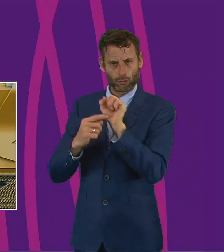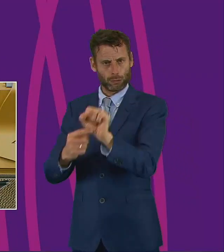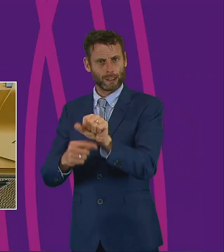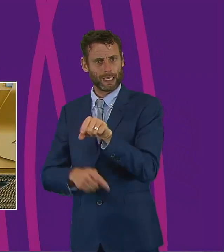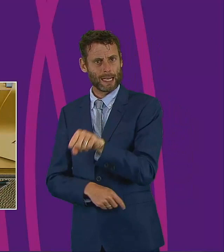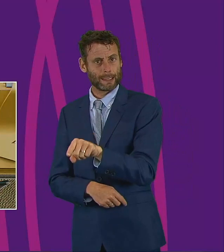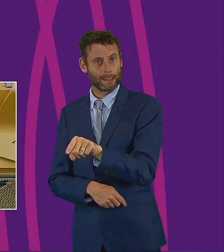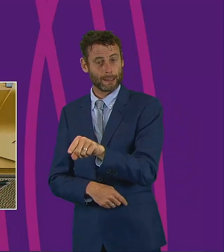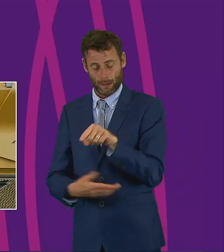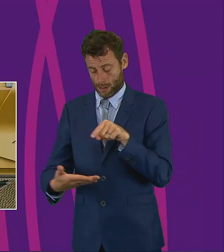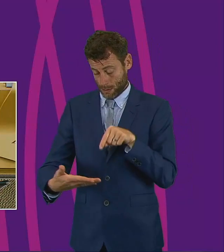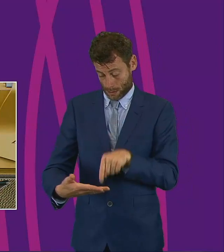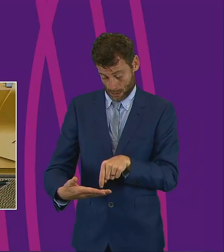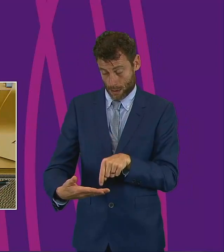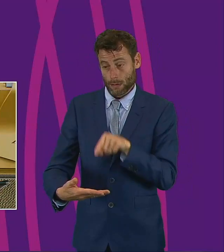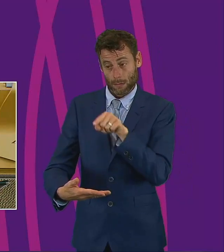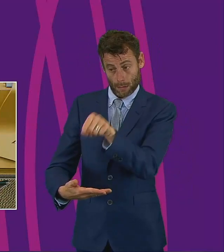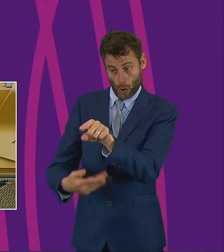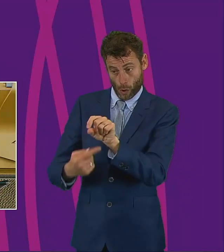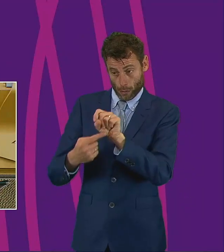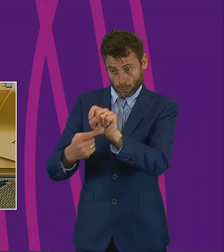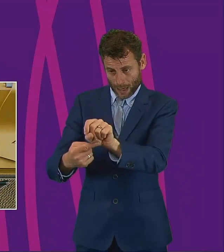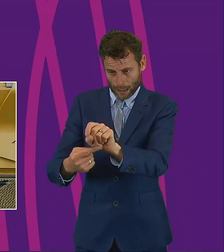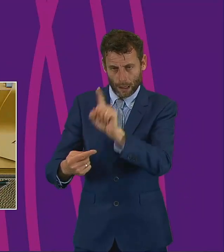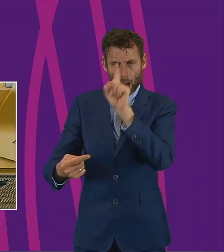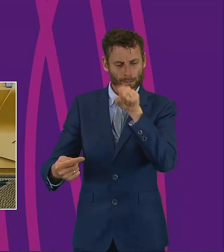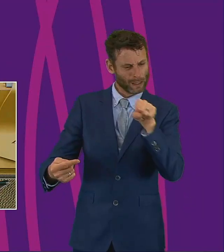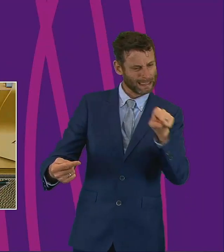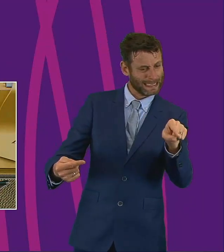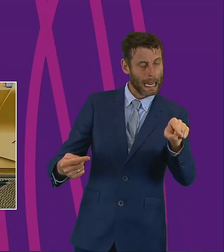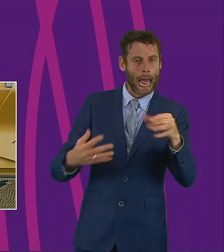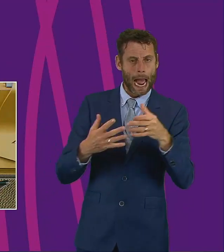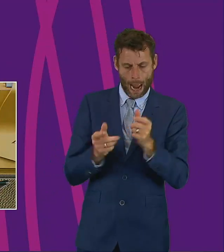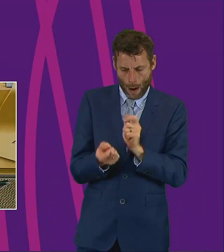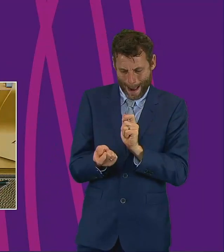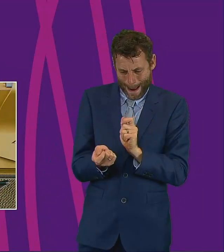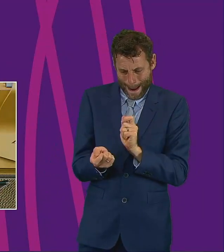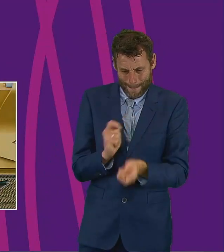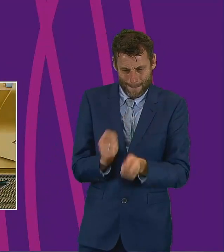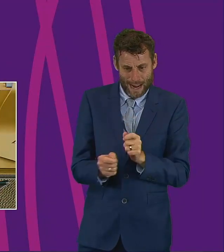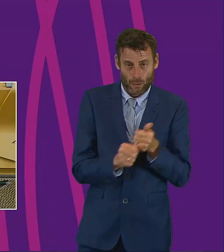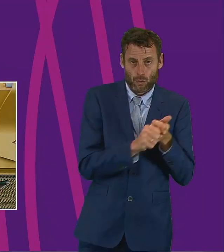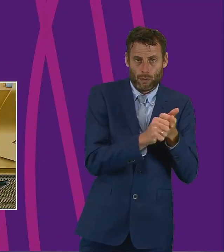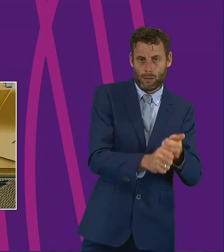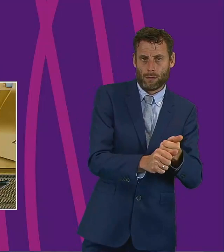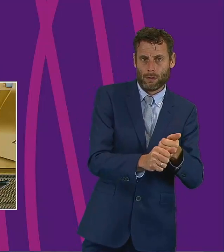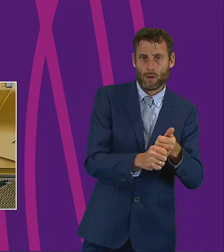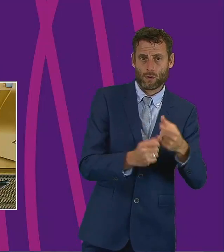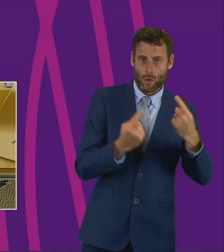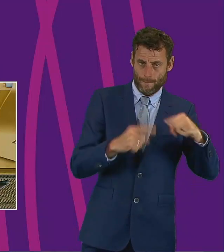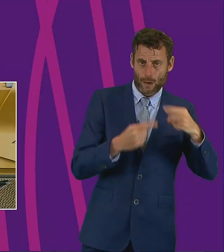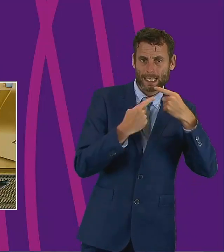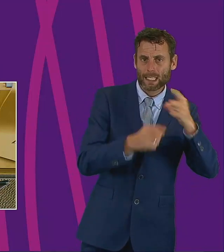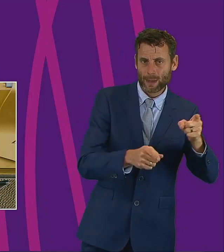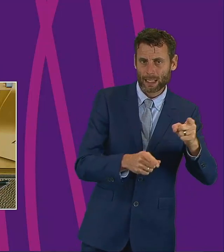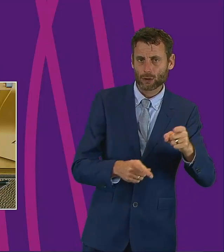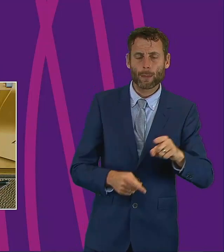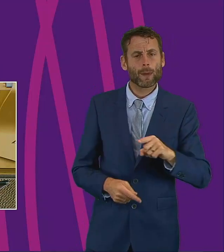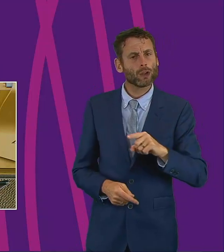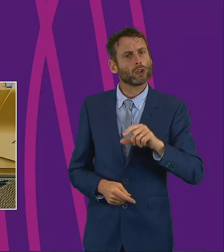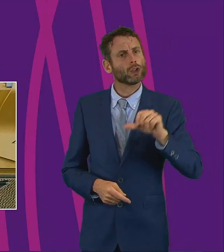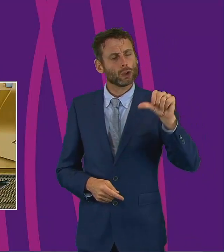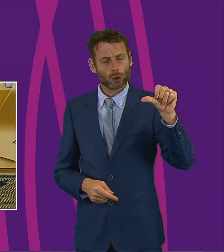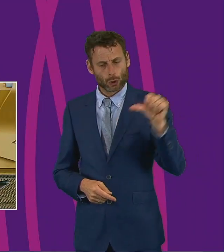whether amendments are required to the bill. That is the right way to go about this, and I would suggest that nobody should go into this process